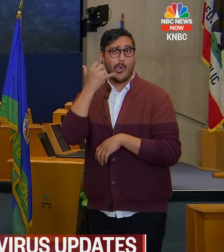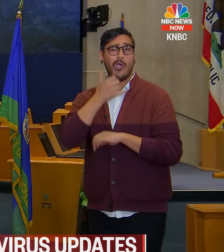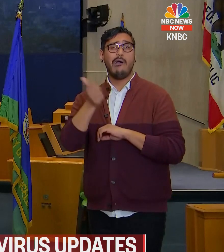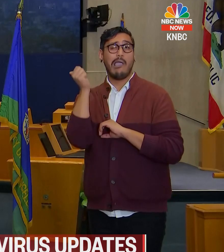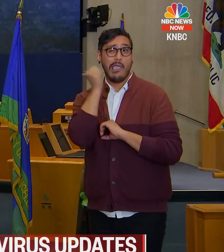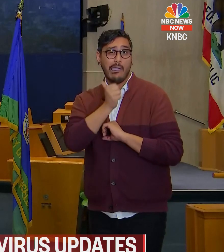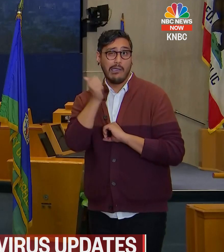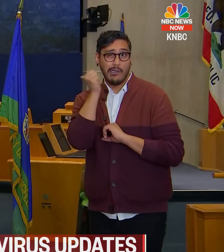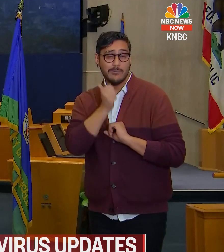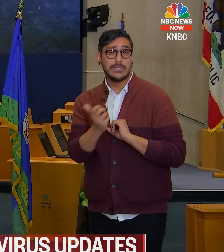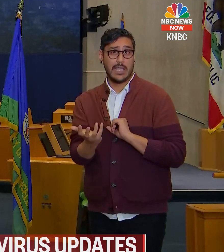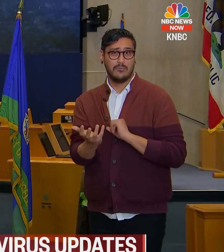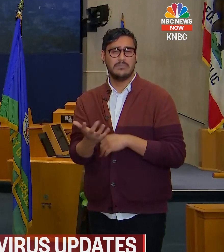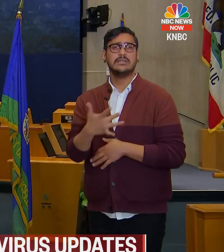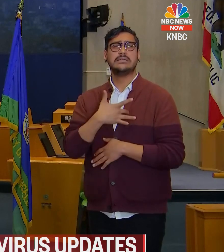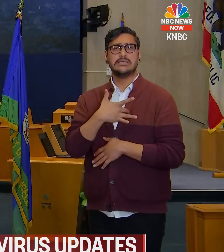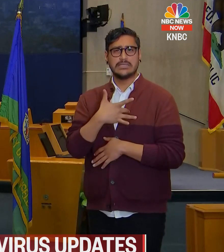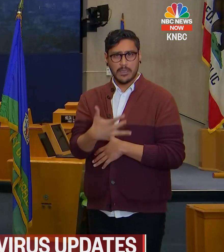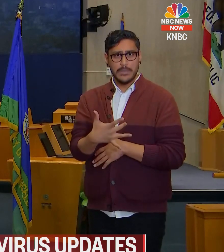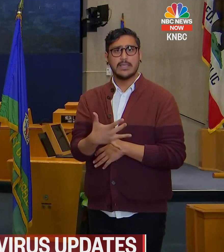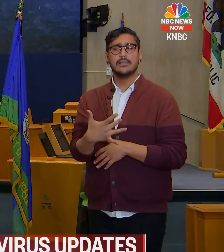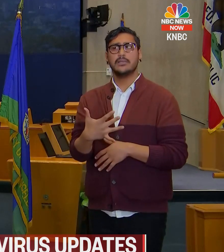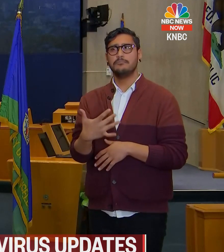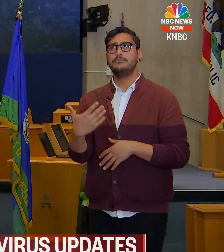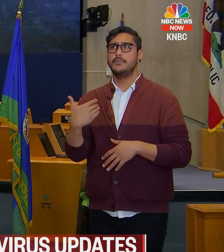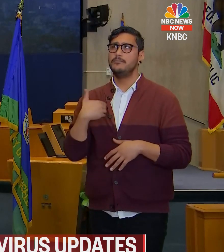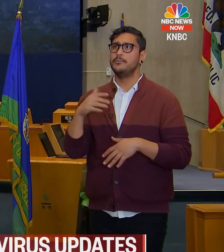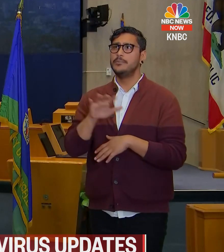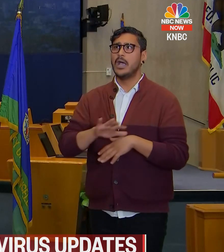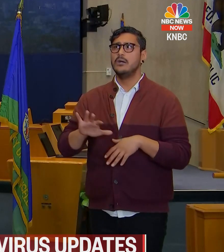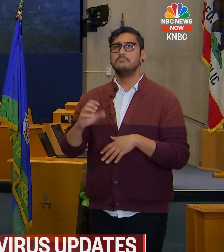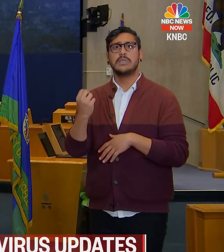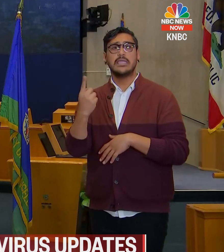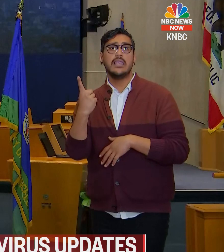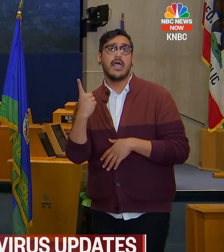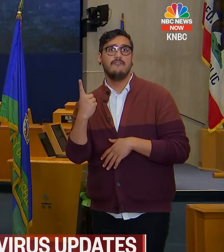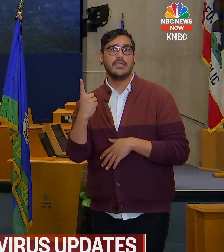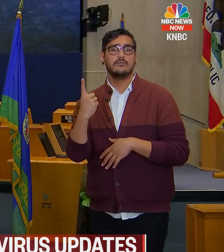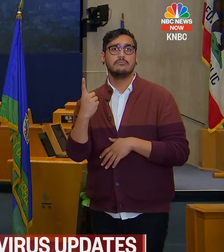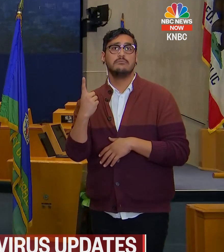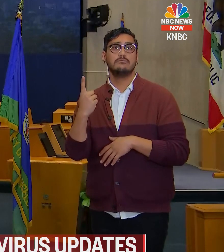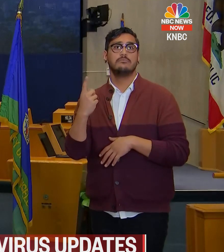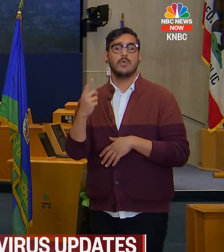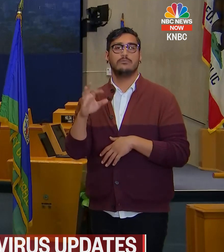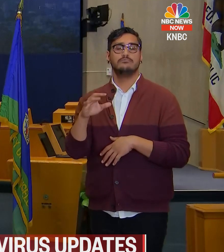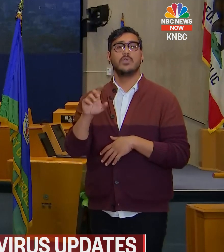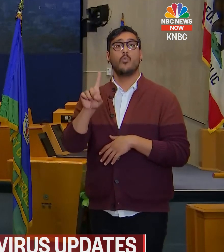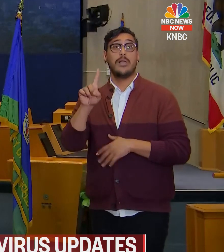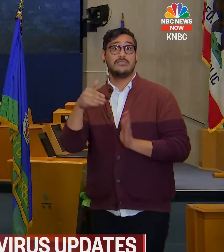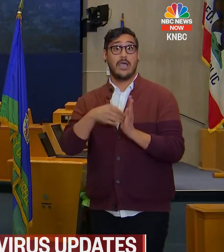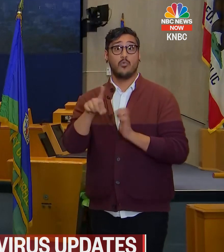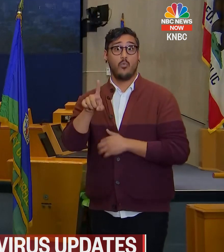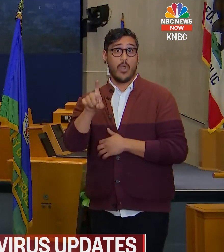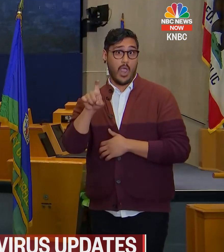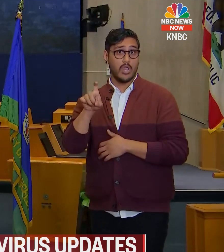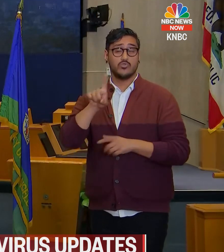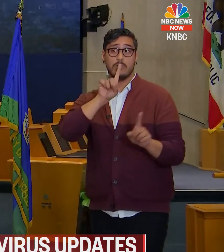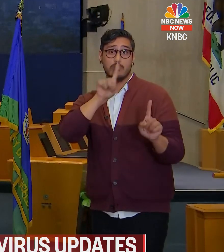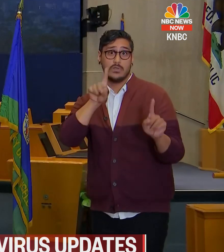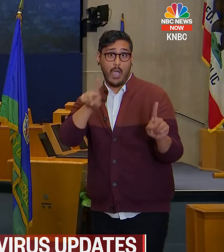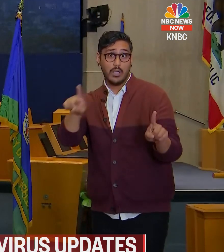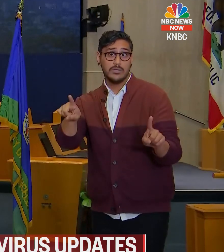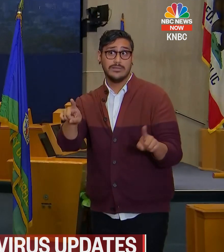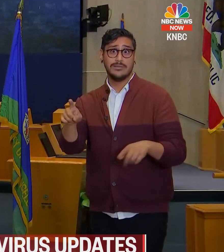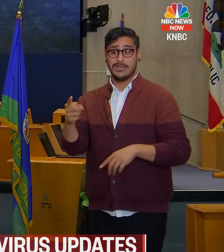Typically, we go on about 1,100 responses a day. We've seen a slight uptick in relation to the number